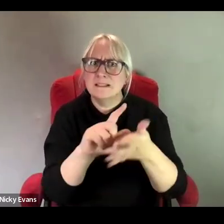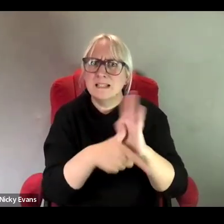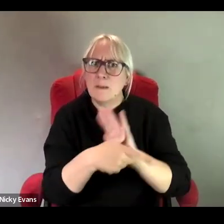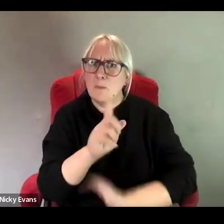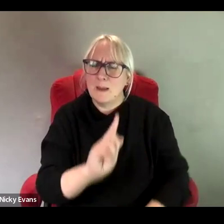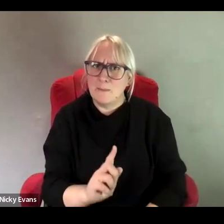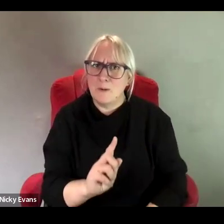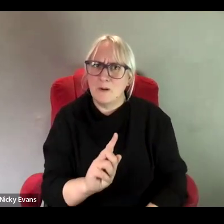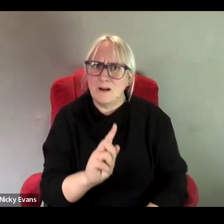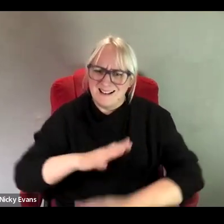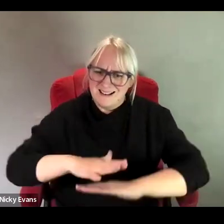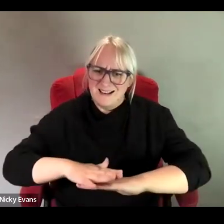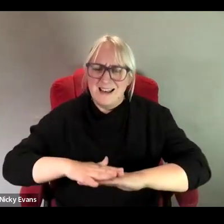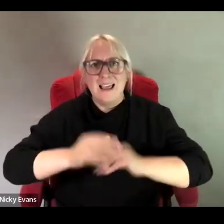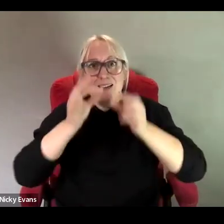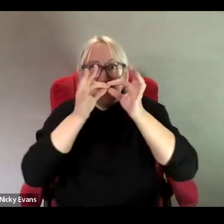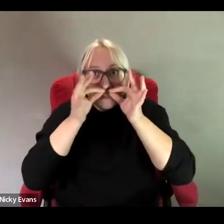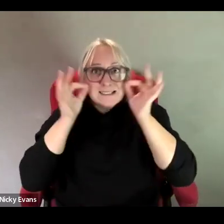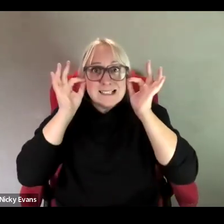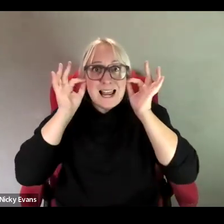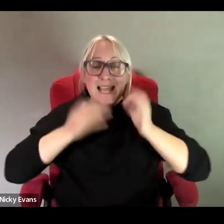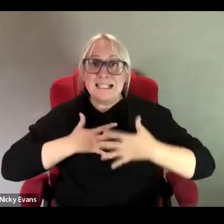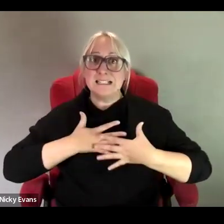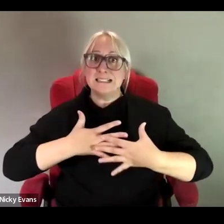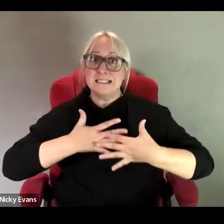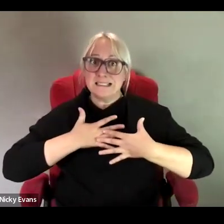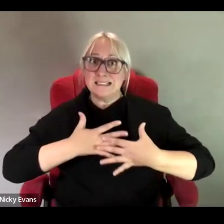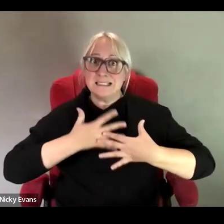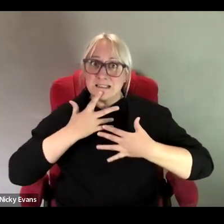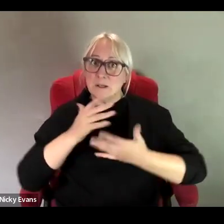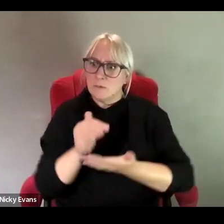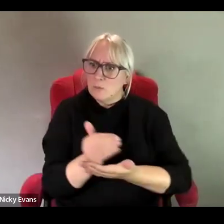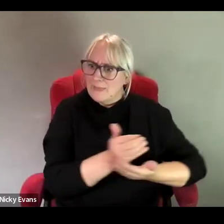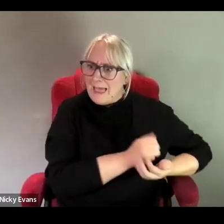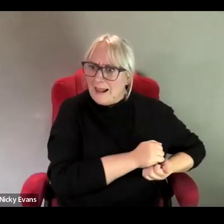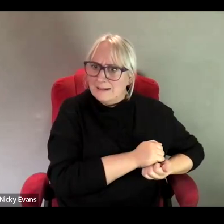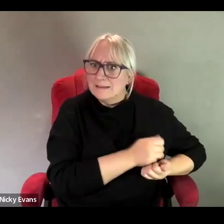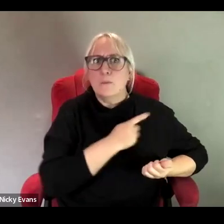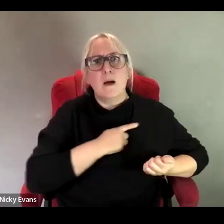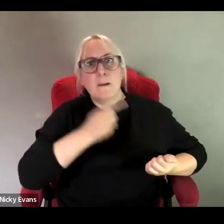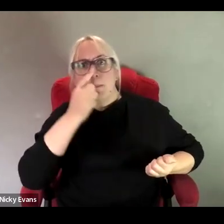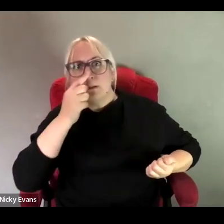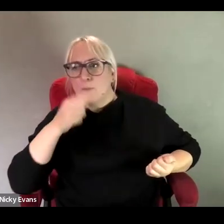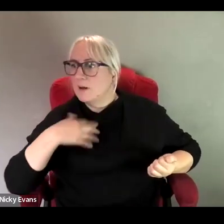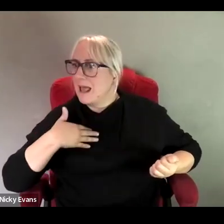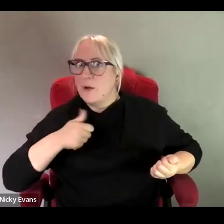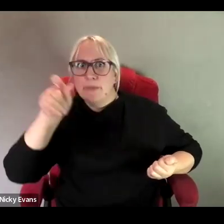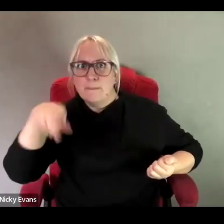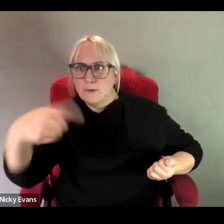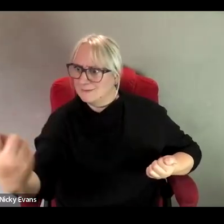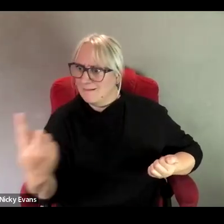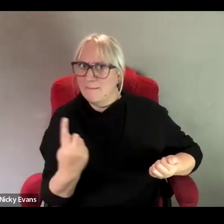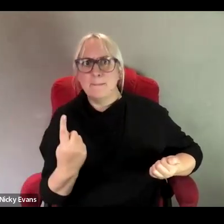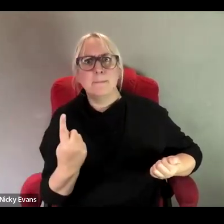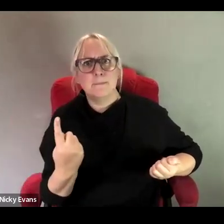ventilators were withheld on the off chance that a healthy person came in, not just in places where there was a choice between